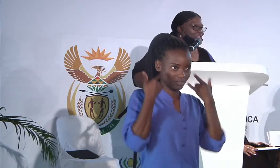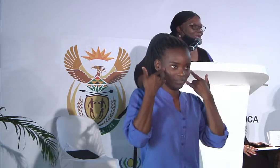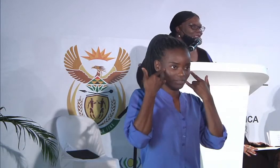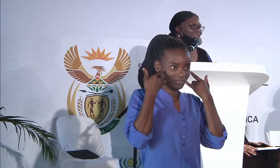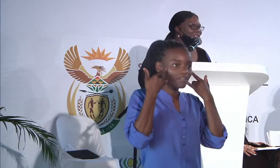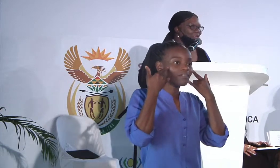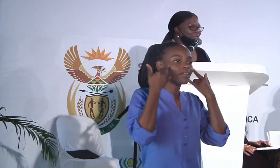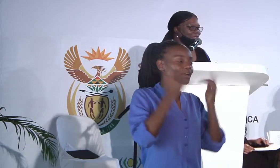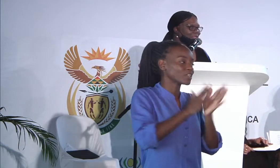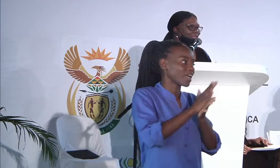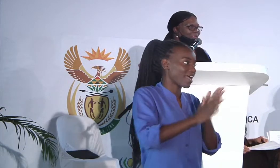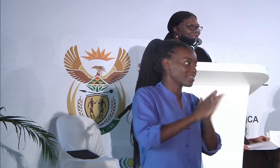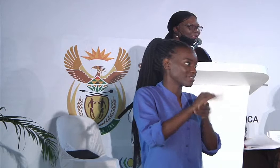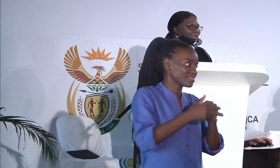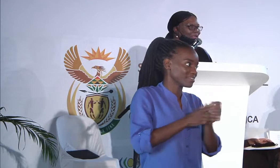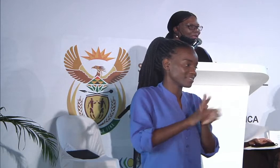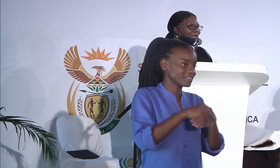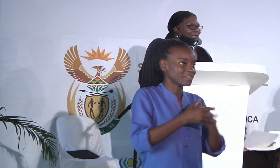social distancing.